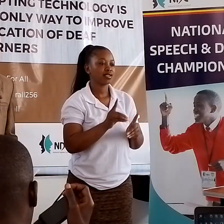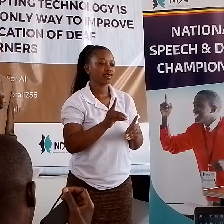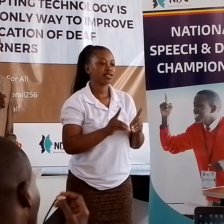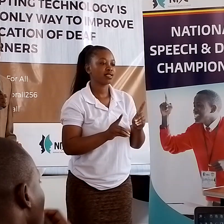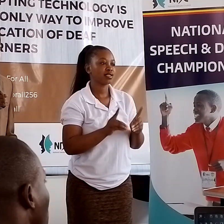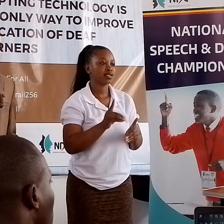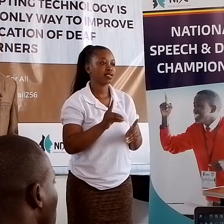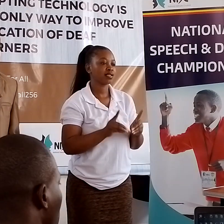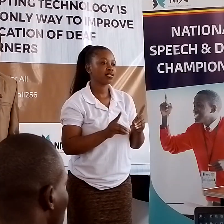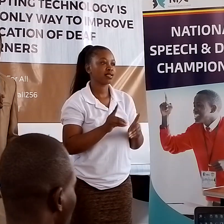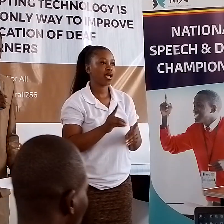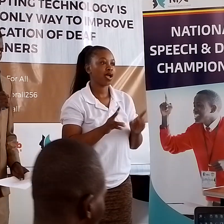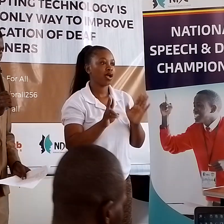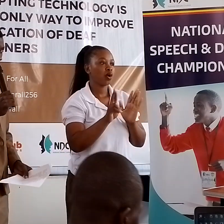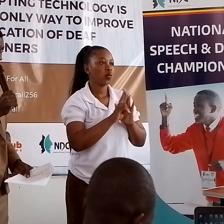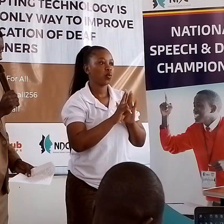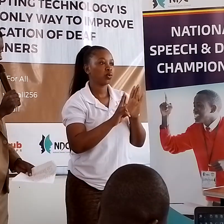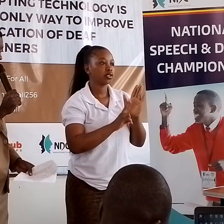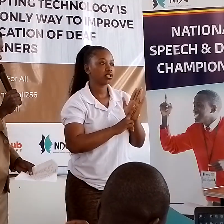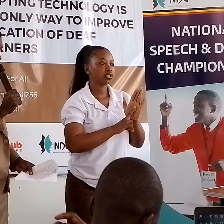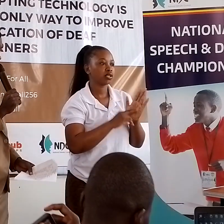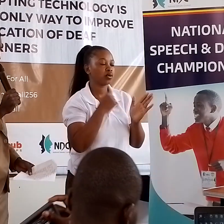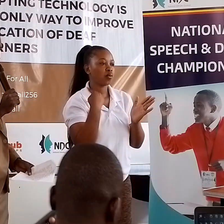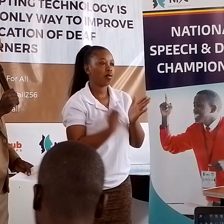disagreement in order to agree.